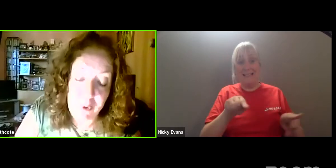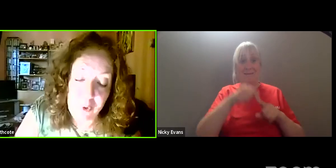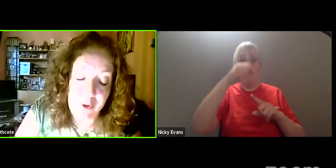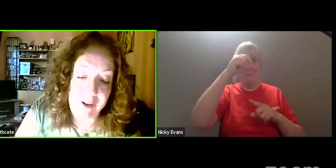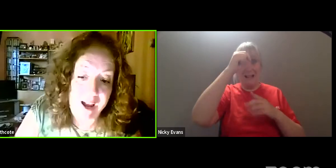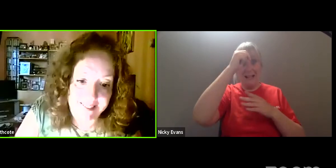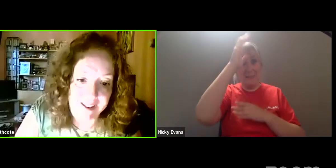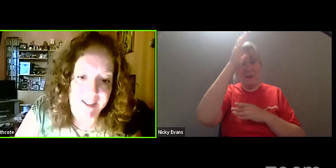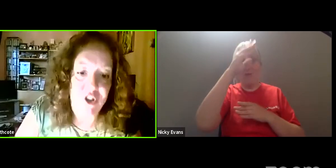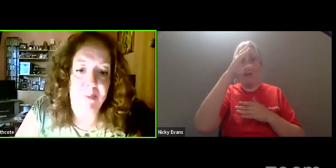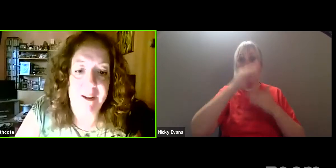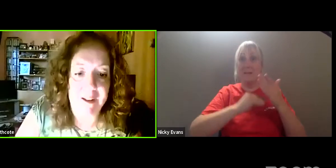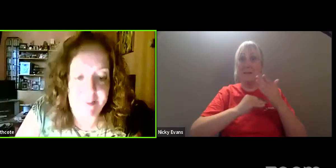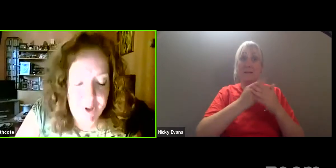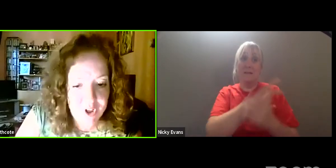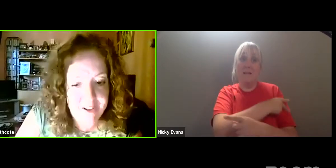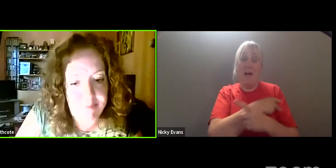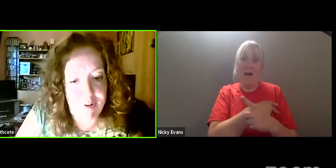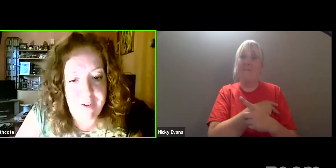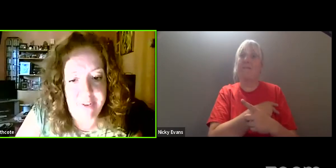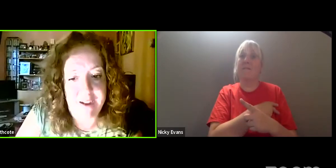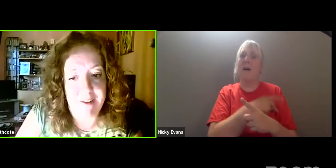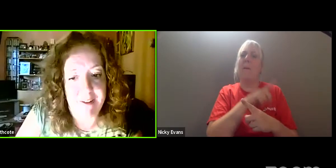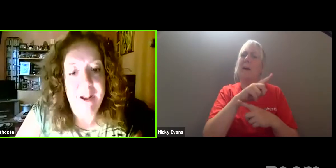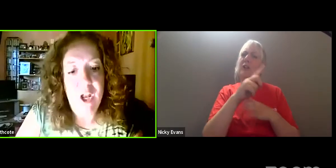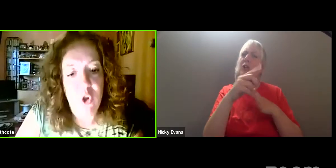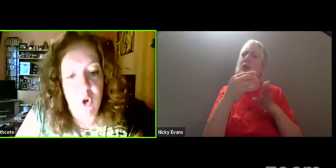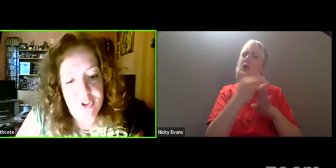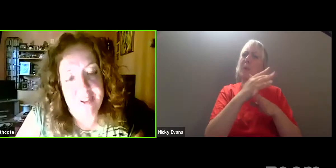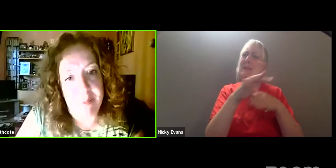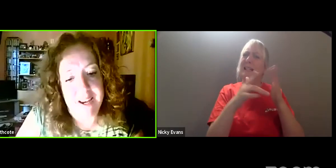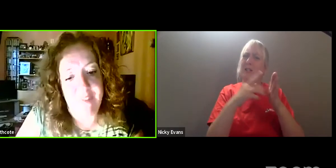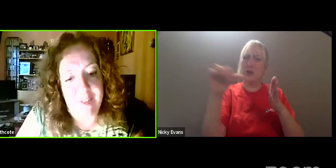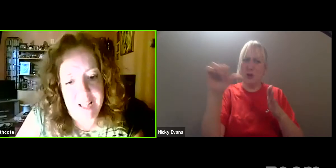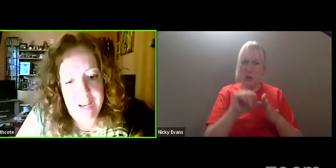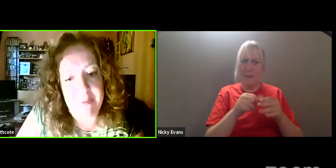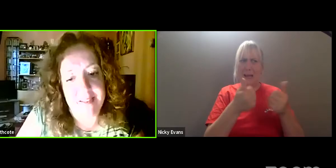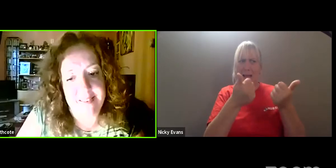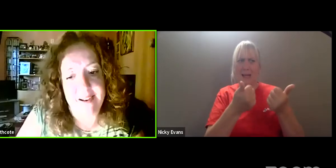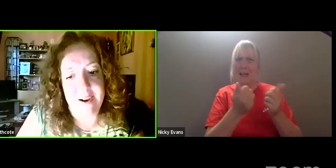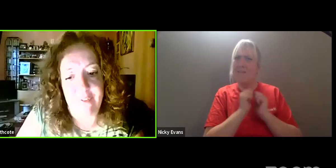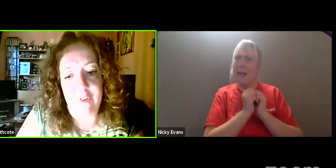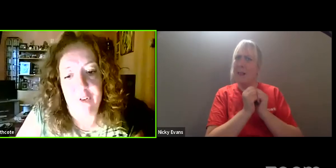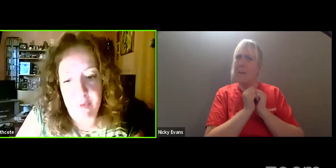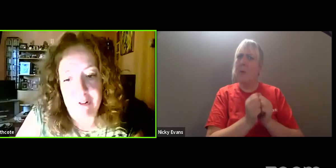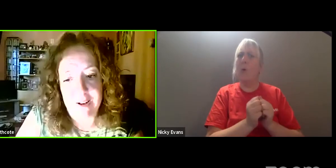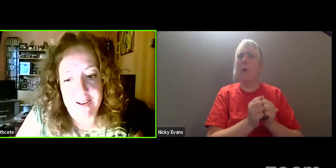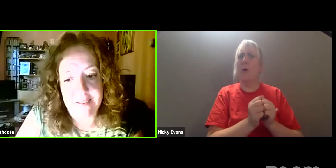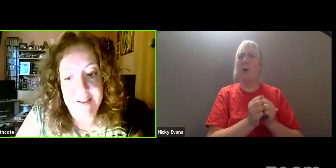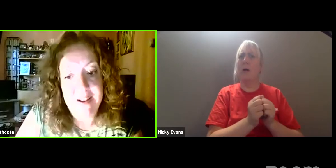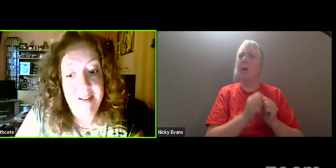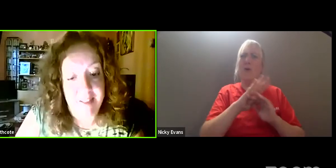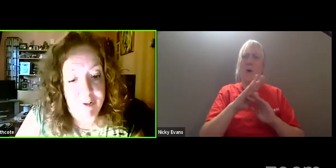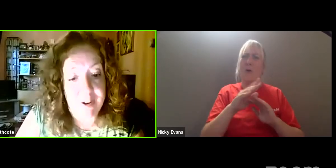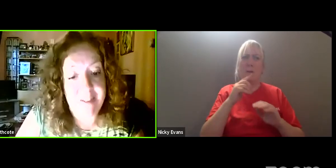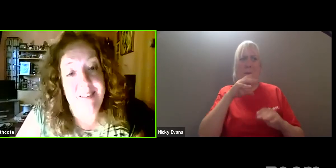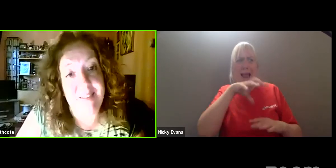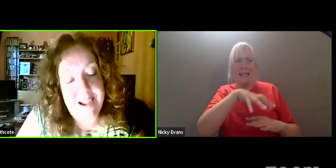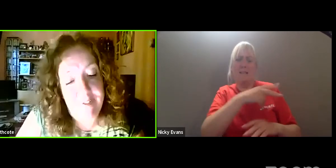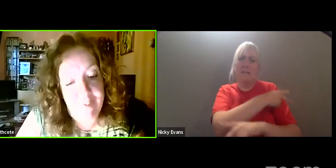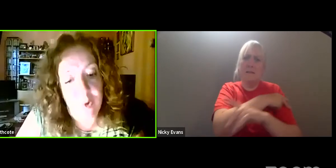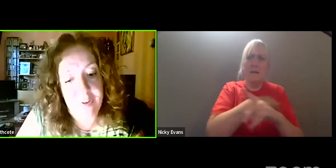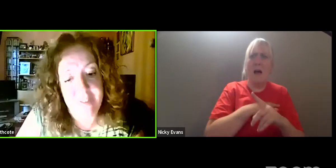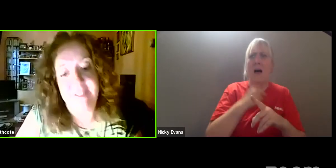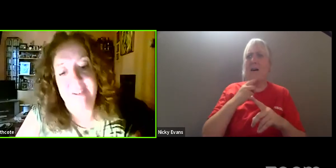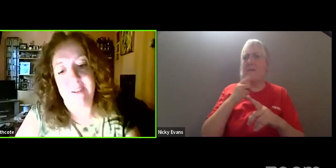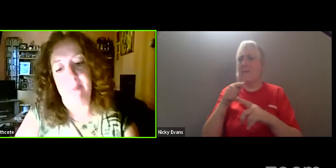be an important asset. They should be, especially in a deprived area, not just a place for claimants and staff to feel demoralised. So the crisis is